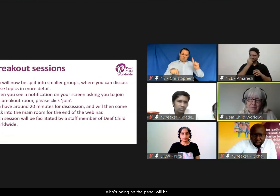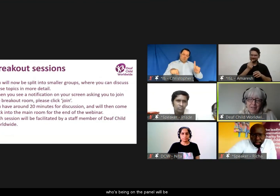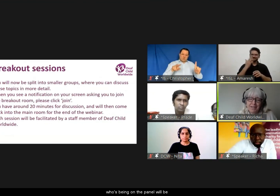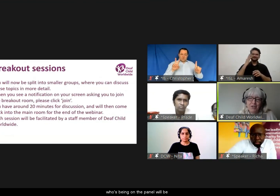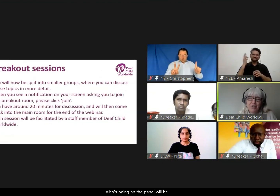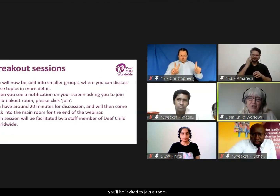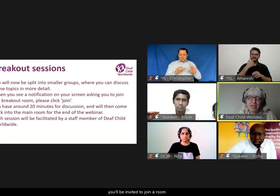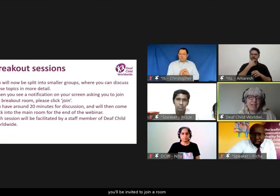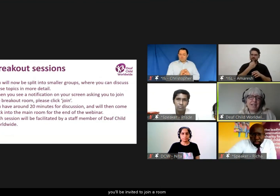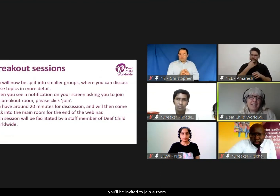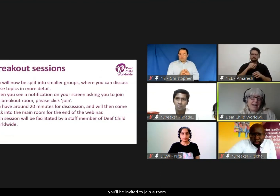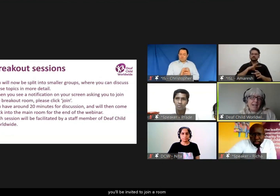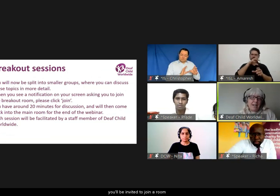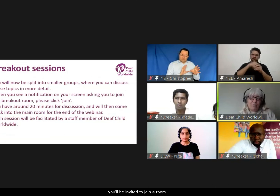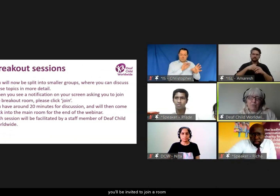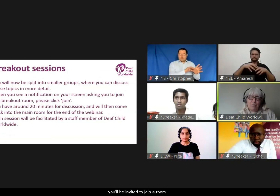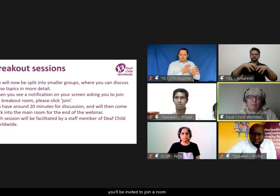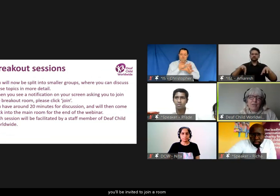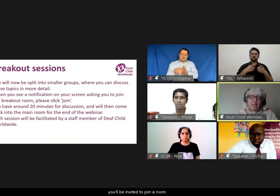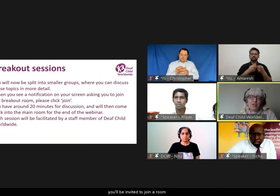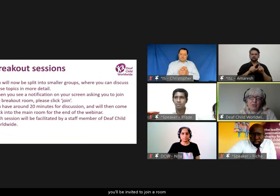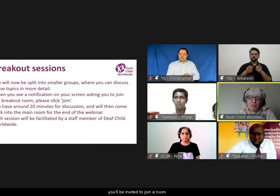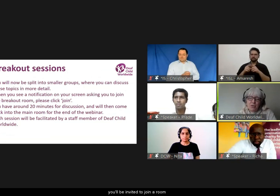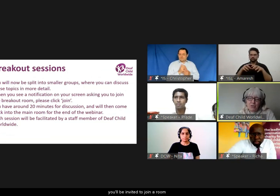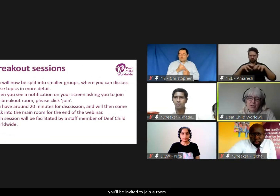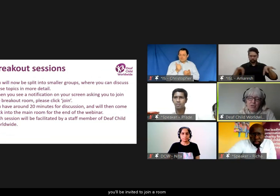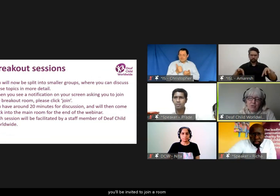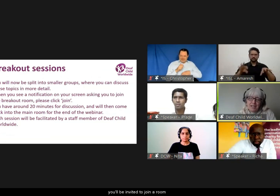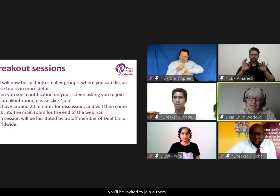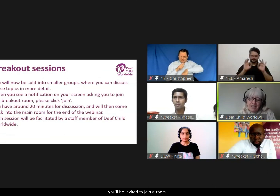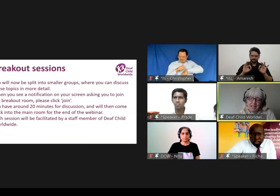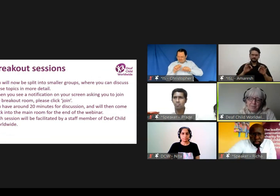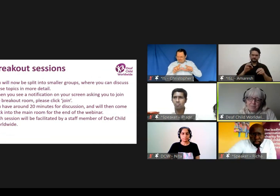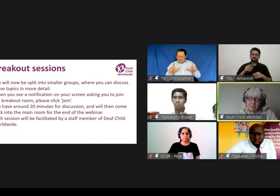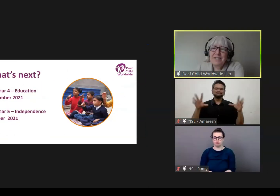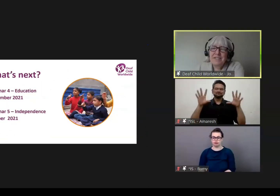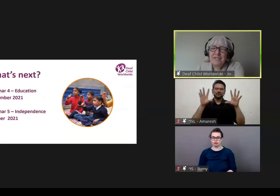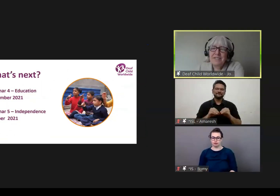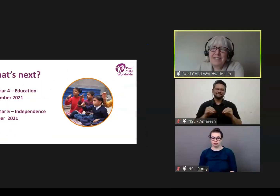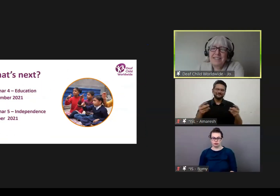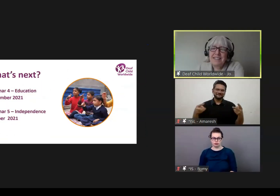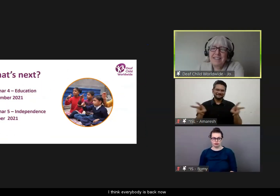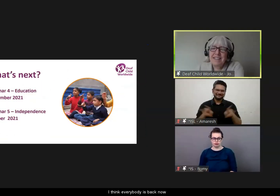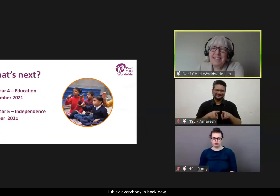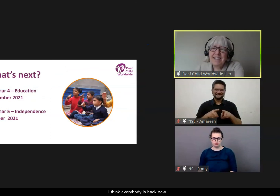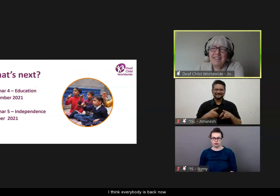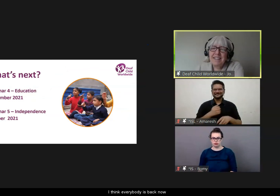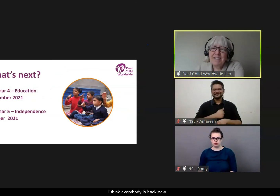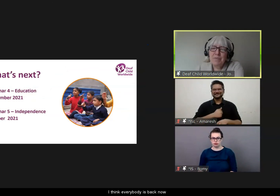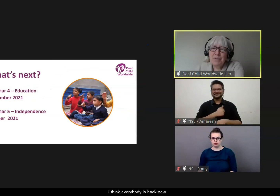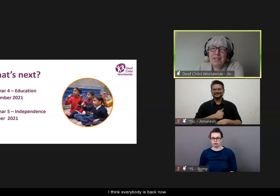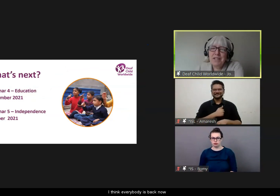be invited to join a room very soon on your screen. I